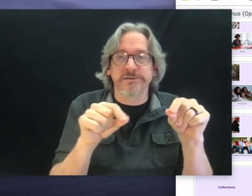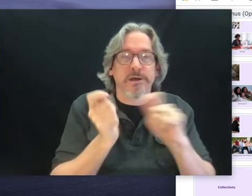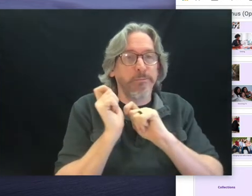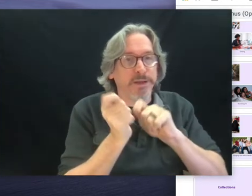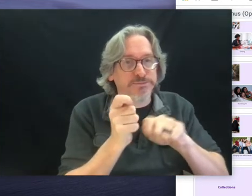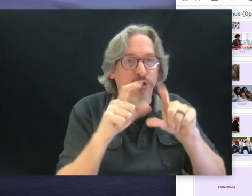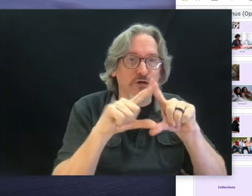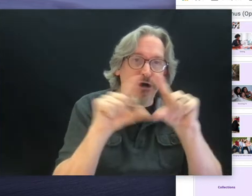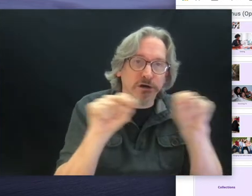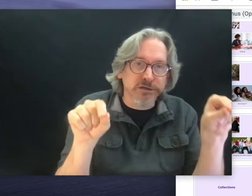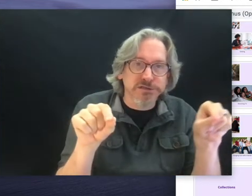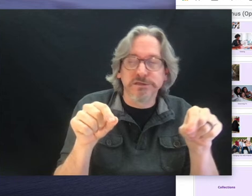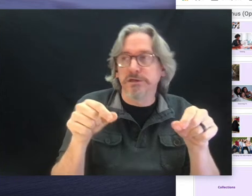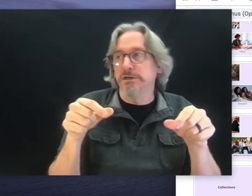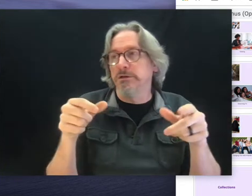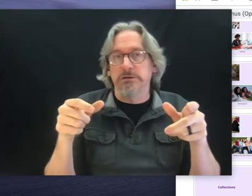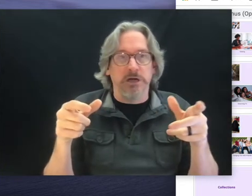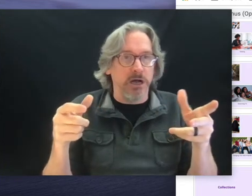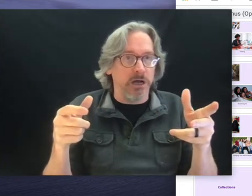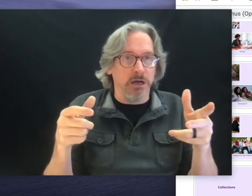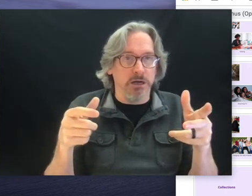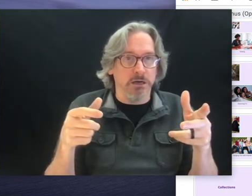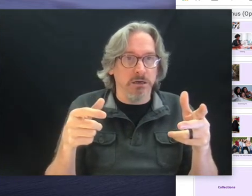cards, baseball cards,